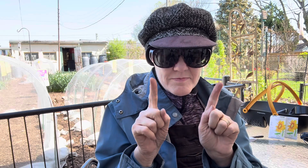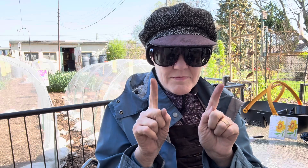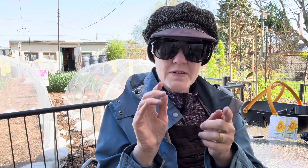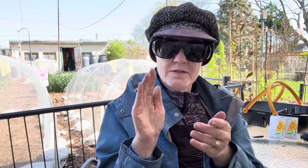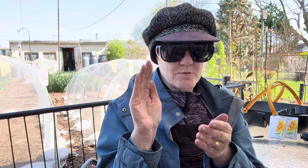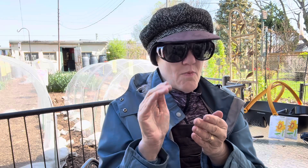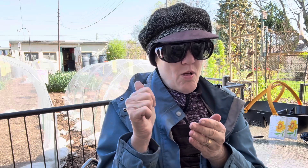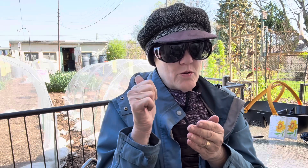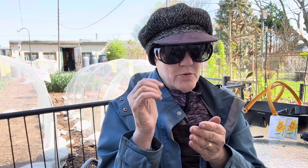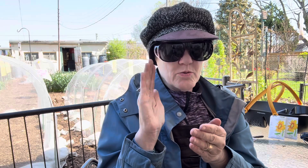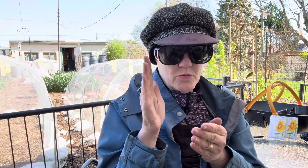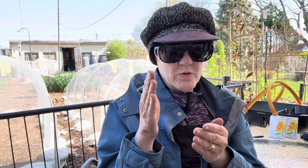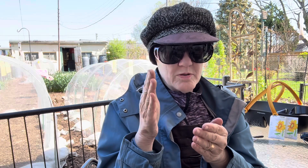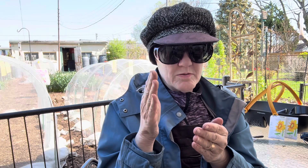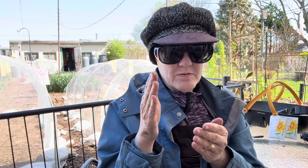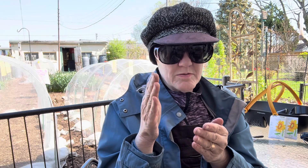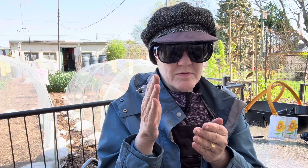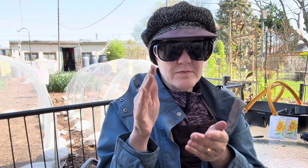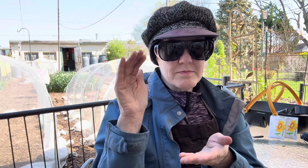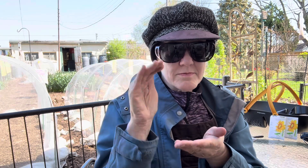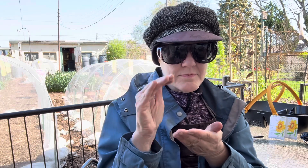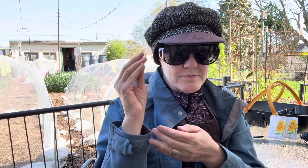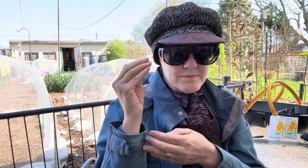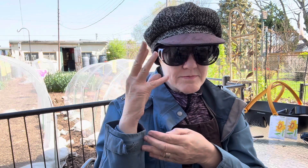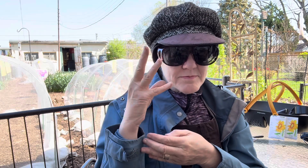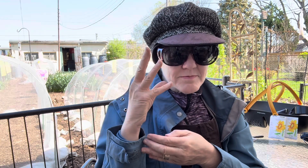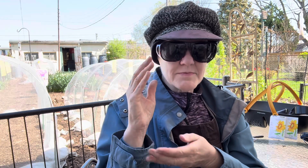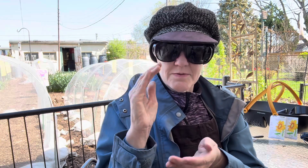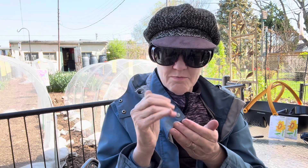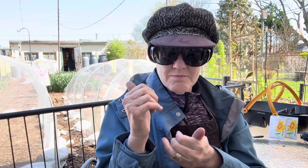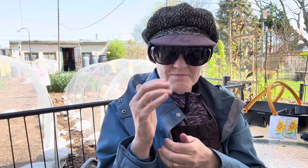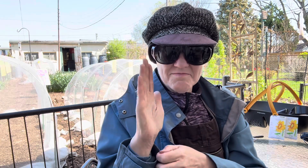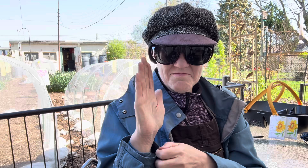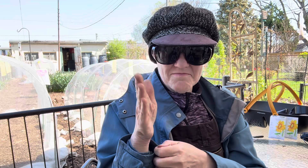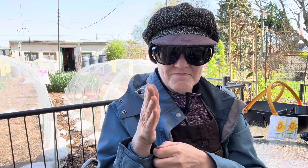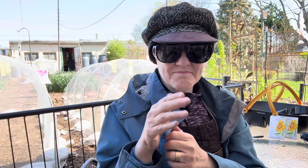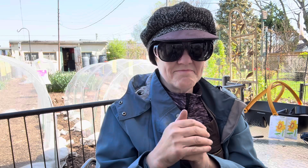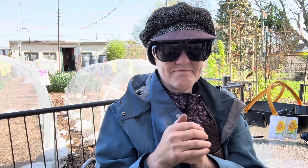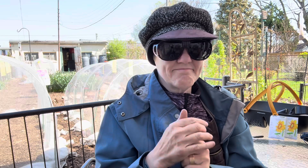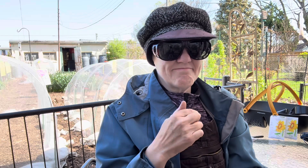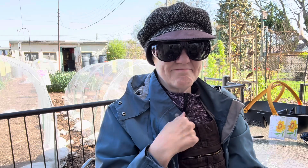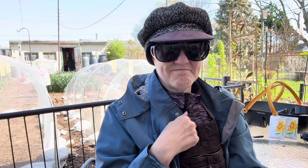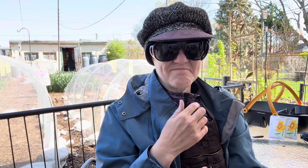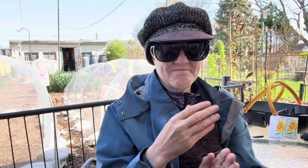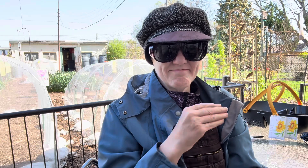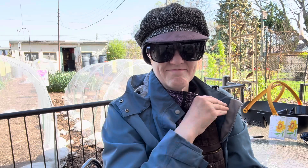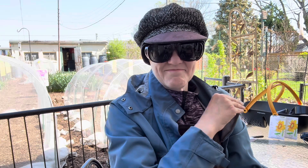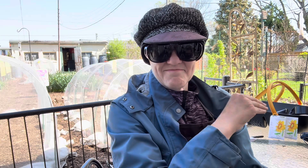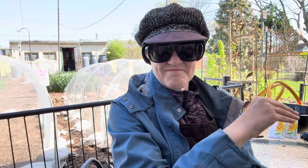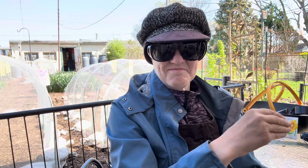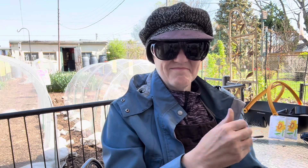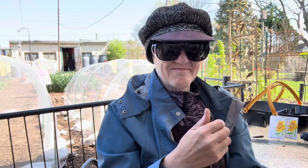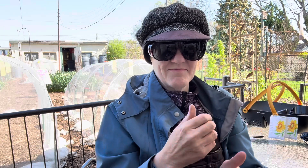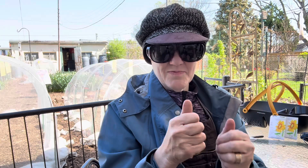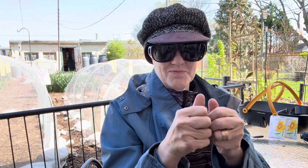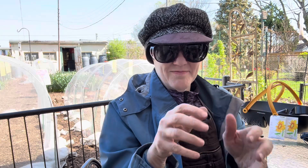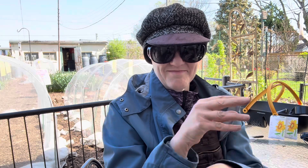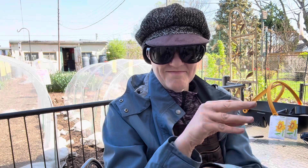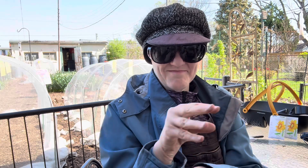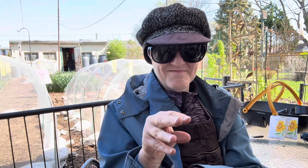closer you point them together, the smaller your sunflowers will be. The less sun they get, the smaller your sunflowers will be. I plan to plant